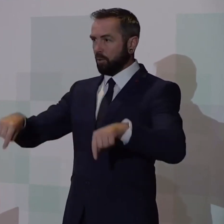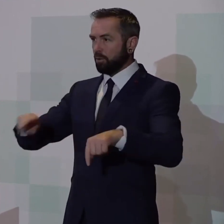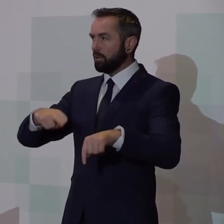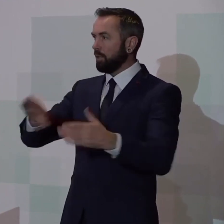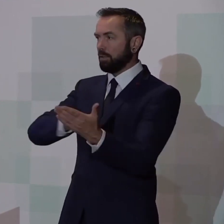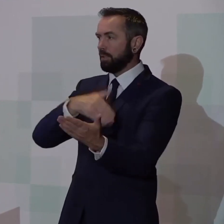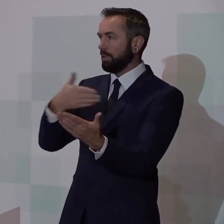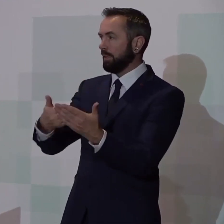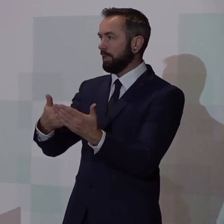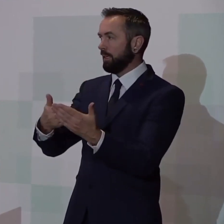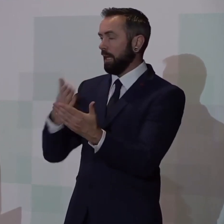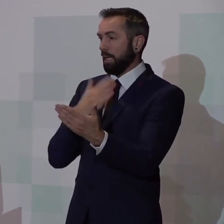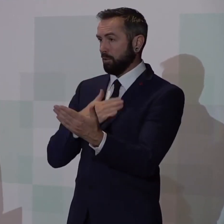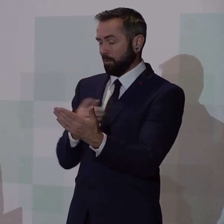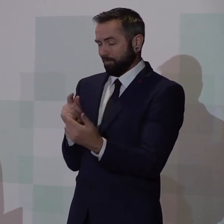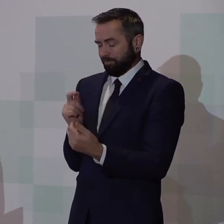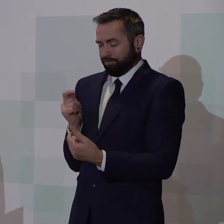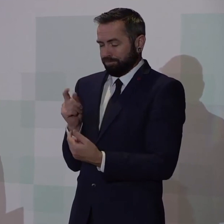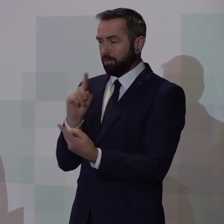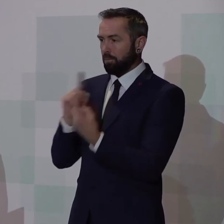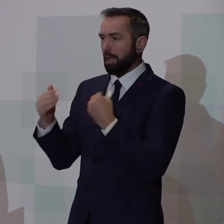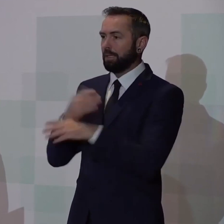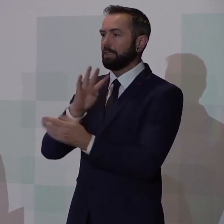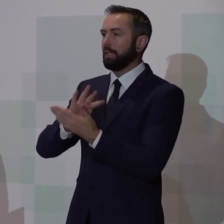until it was narrowly passed by referendum in